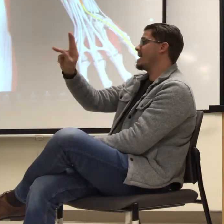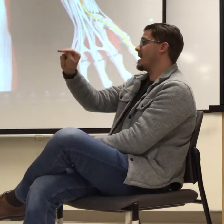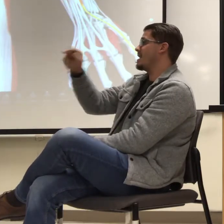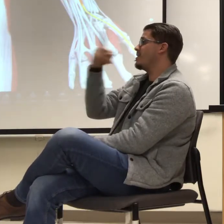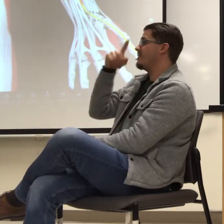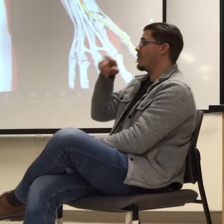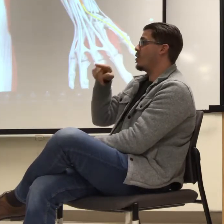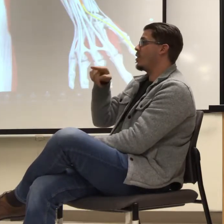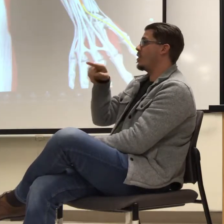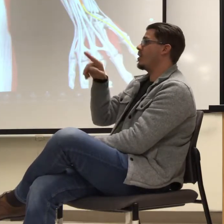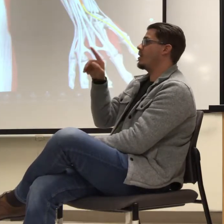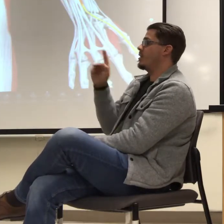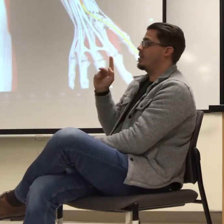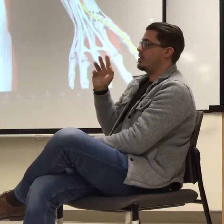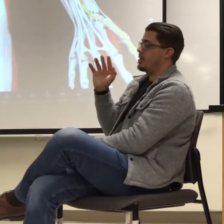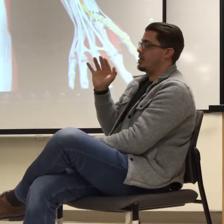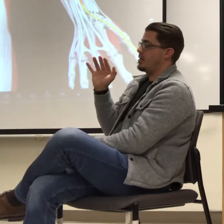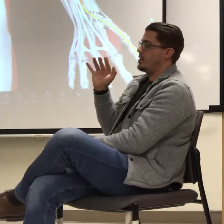of